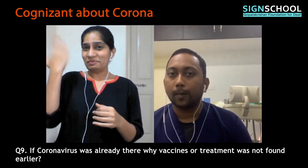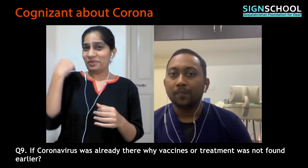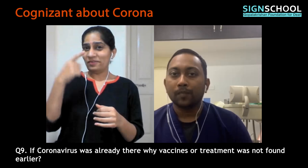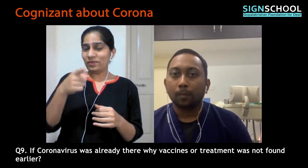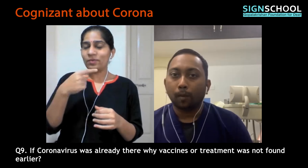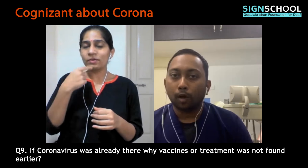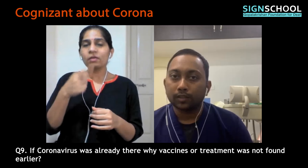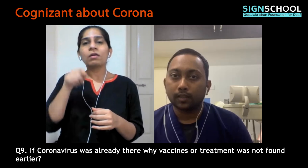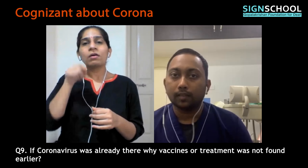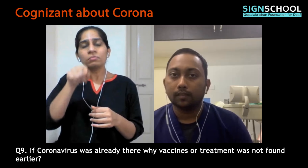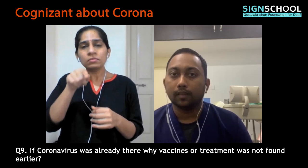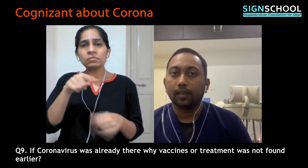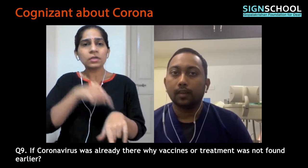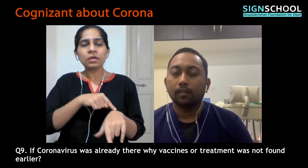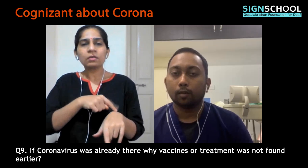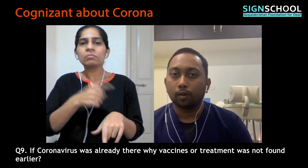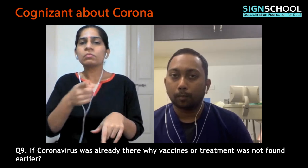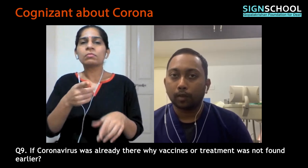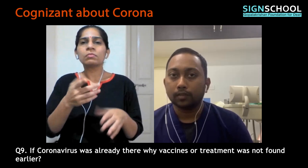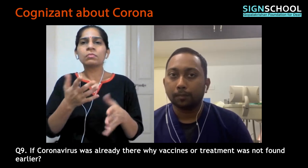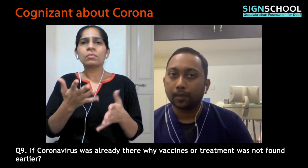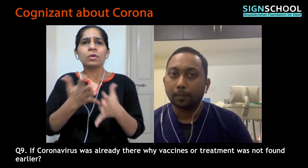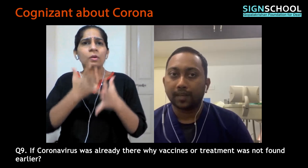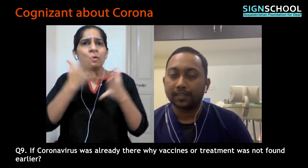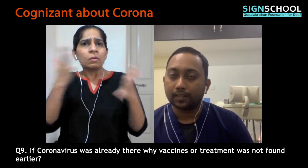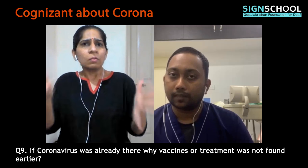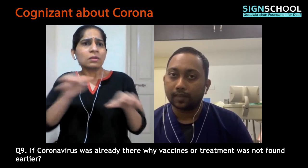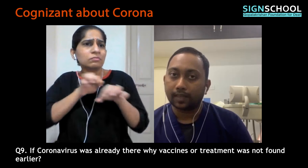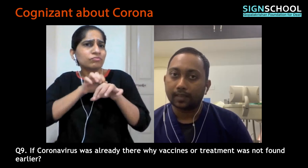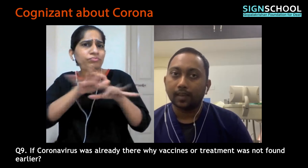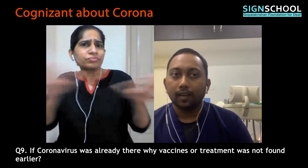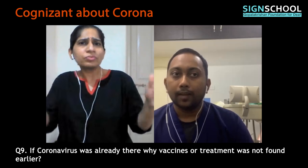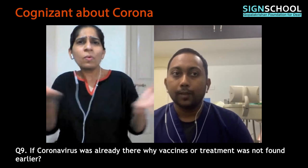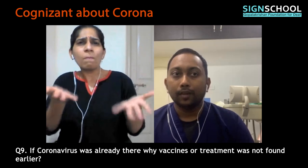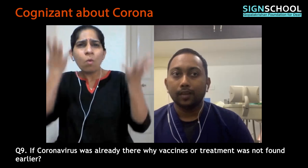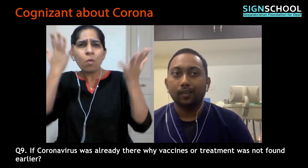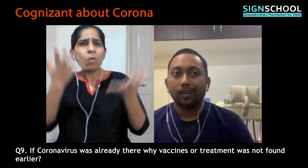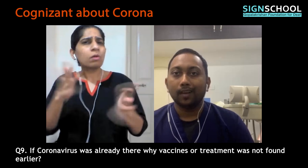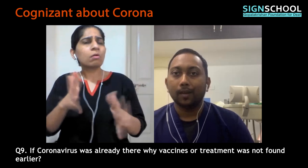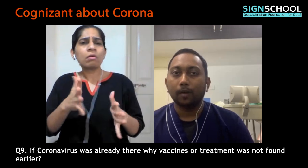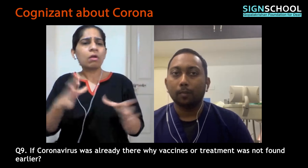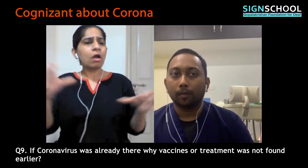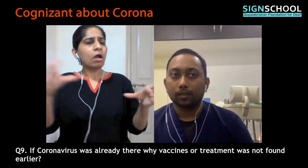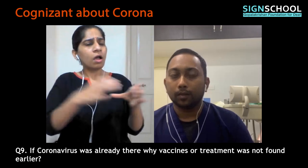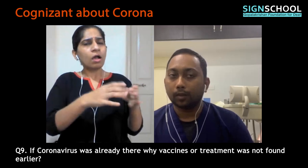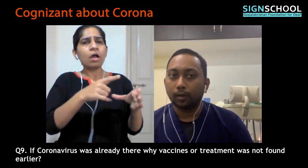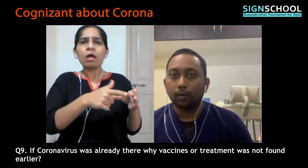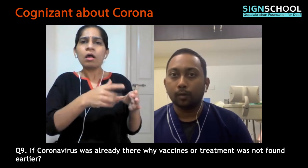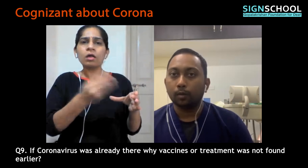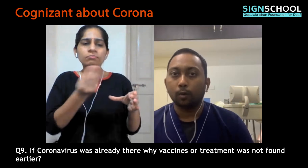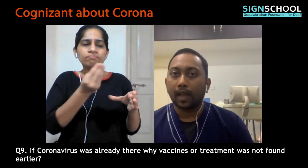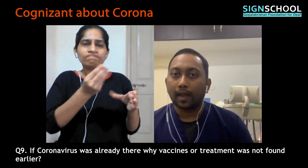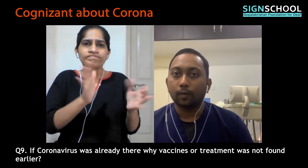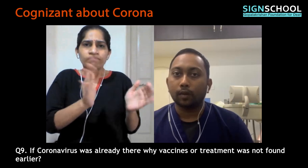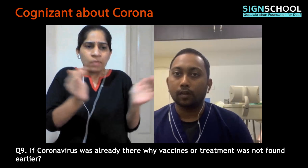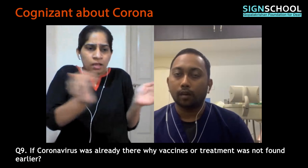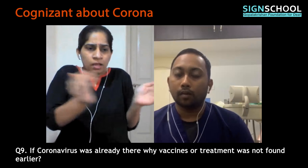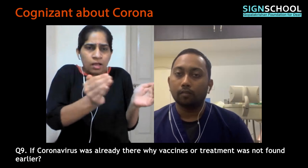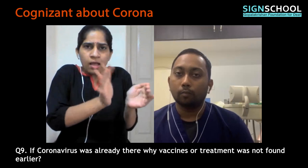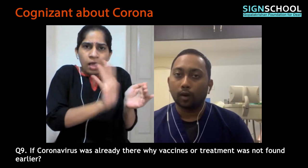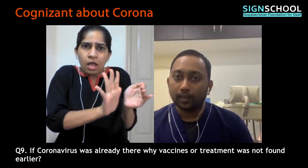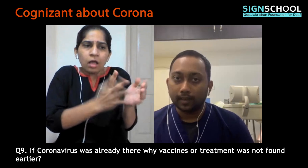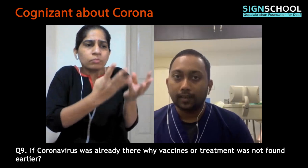of positive corona positive patients after that. You need a you don't have